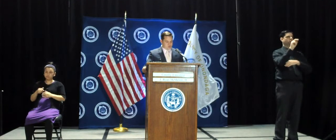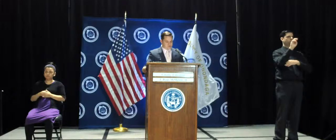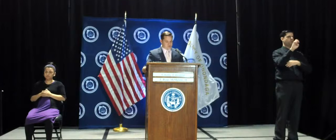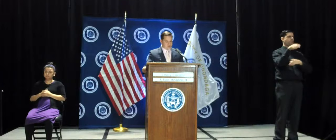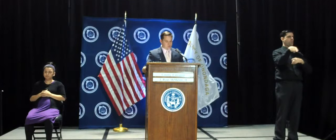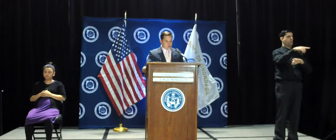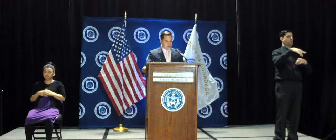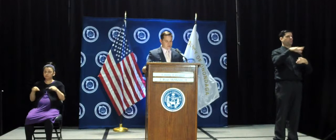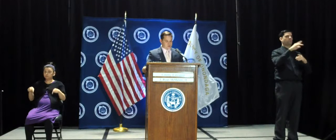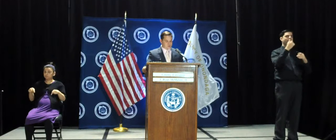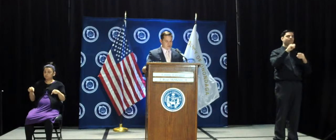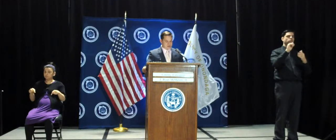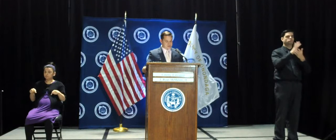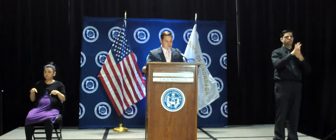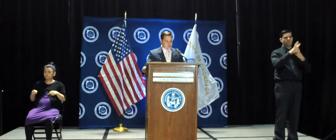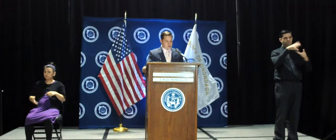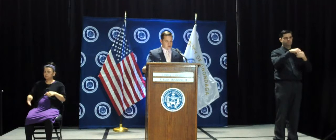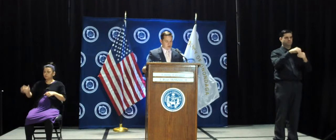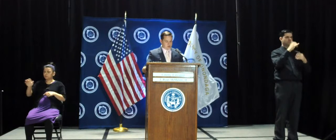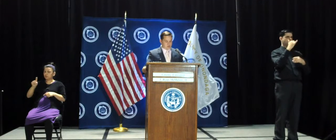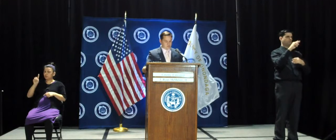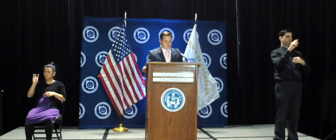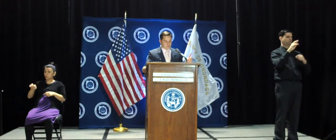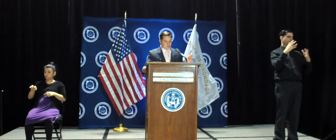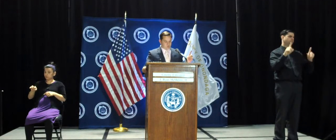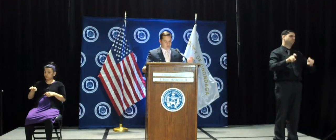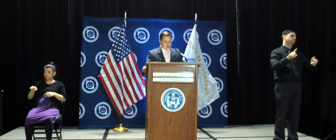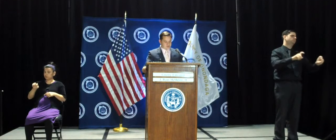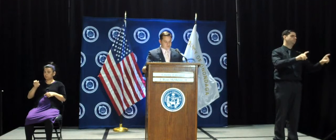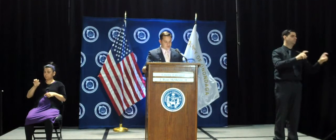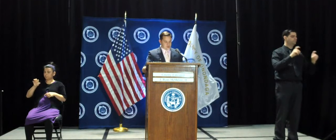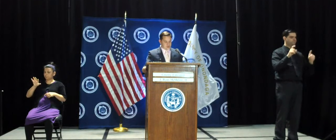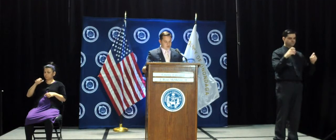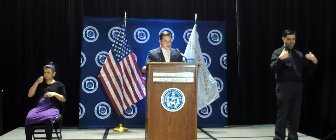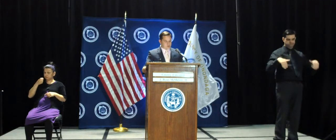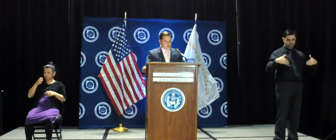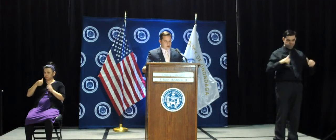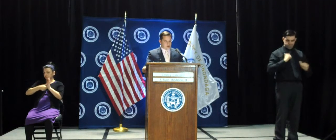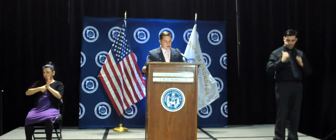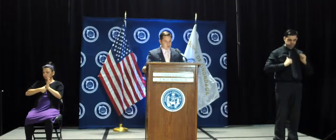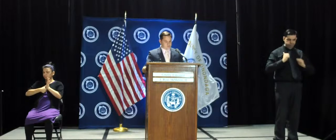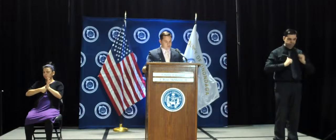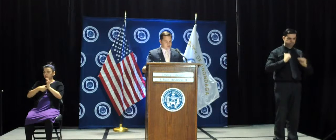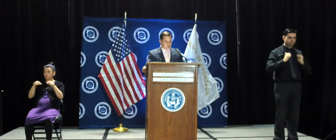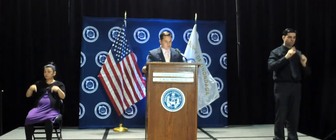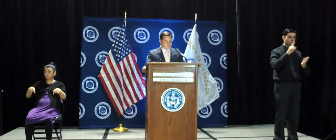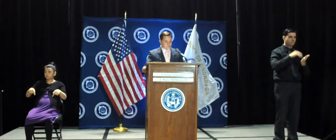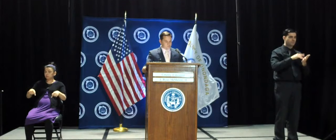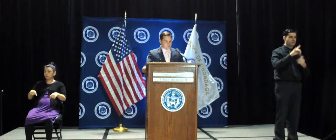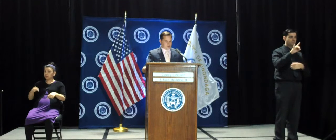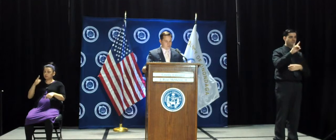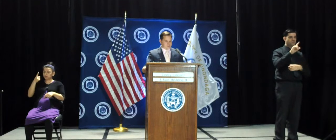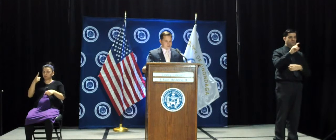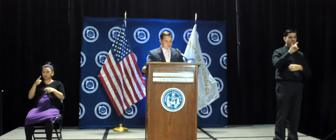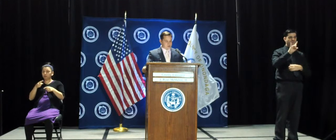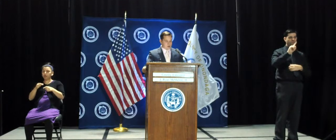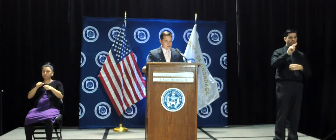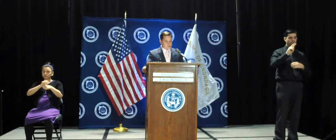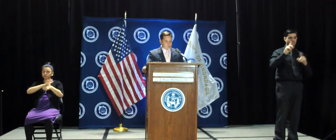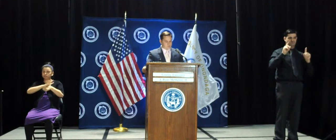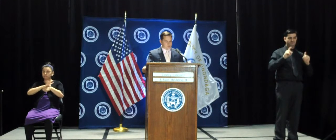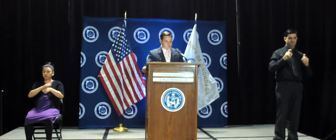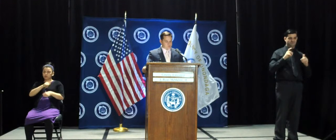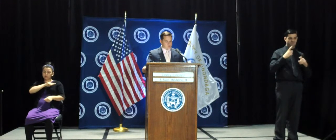over 1,282 tests. I believe we've had 1 positive today, and it was an adult. But we tested